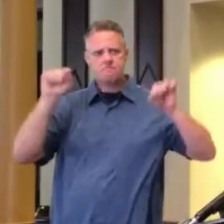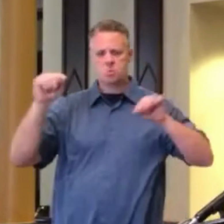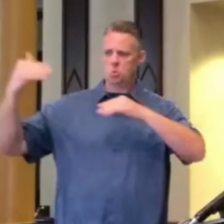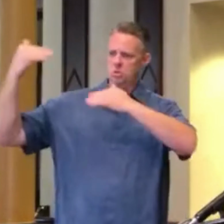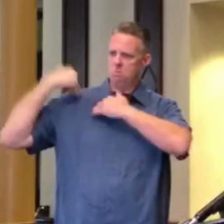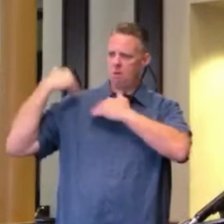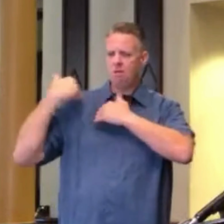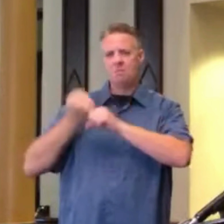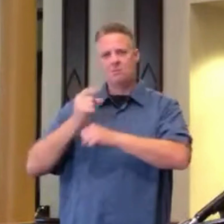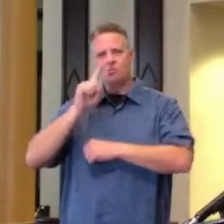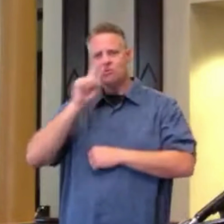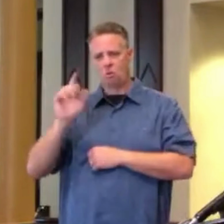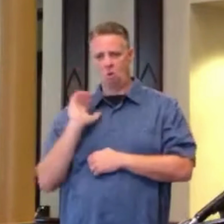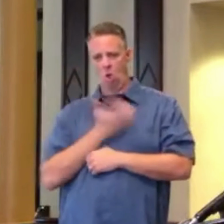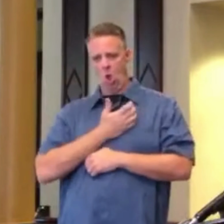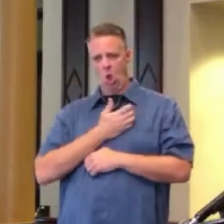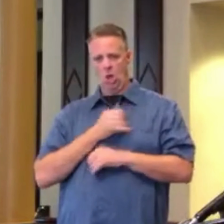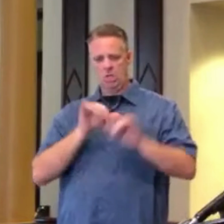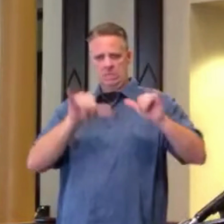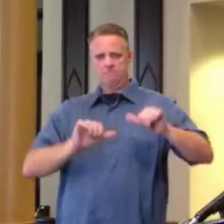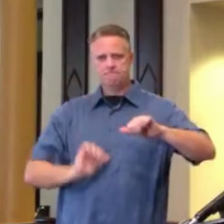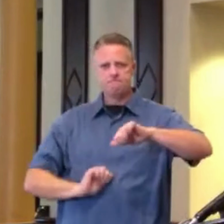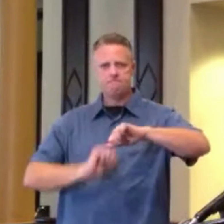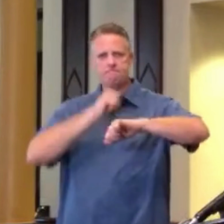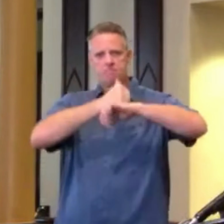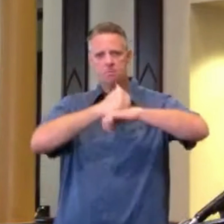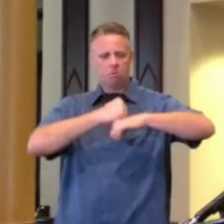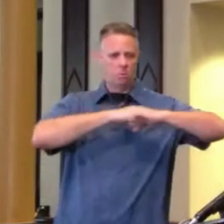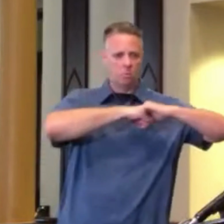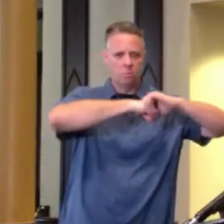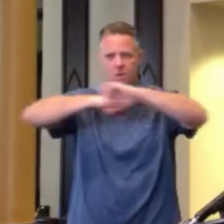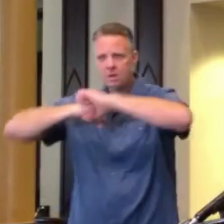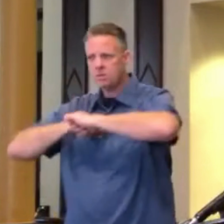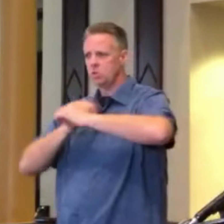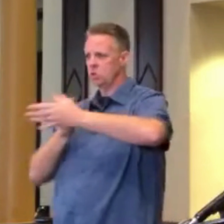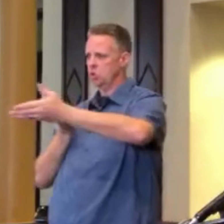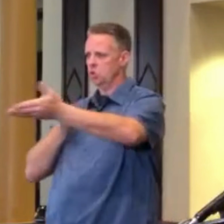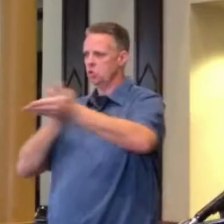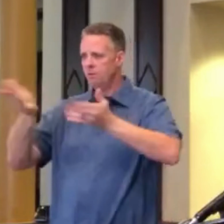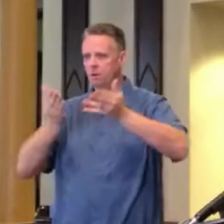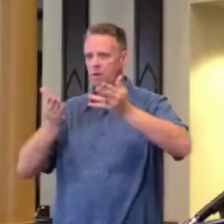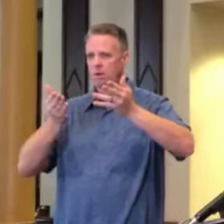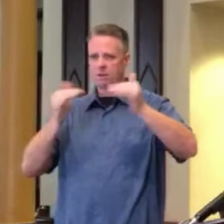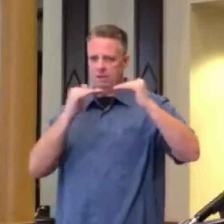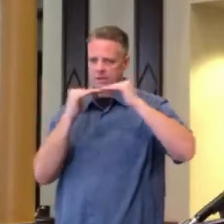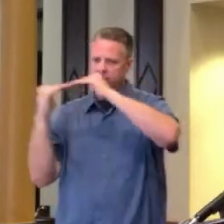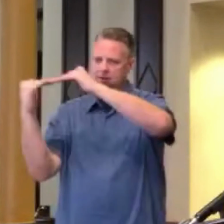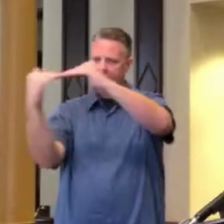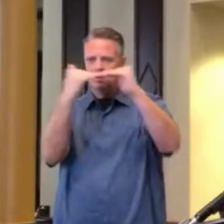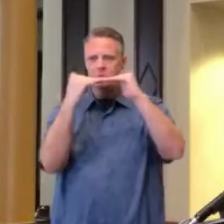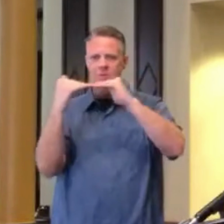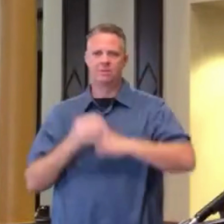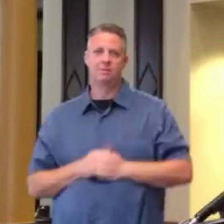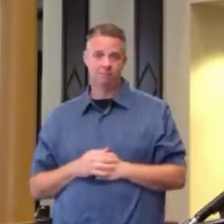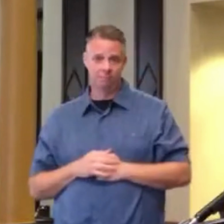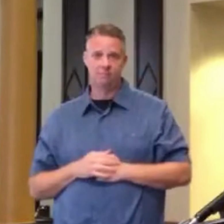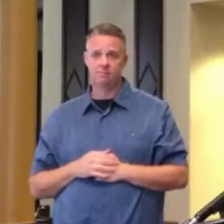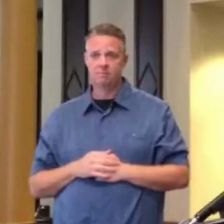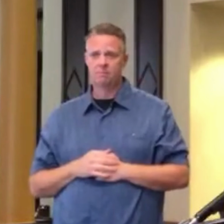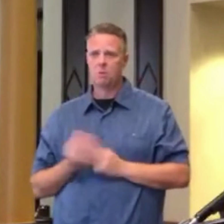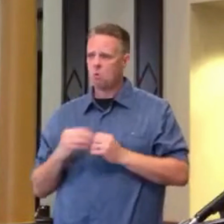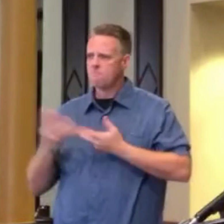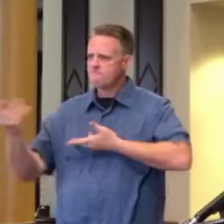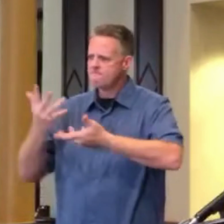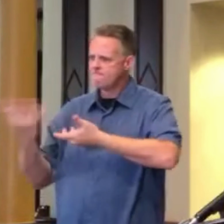the systems that we have in place to protect and serve do so equitably. Let's engage with each